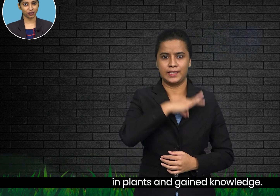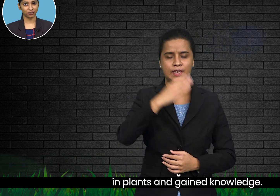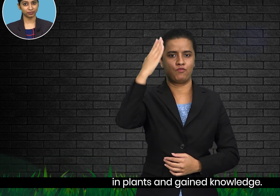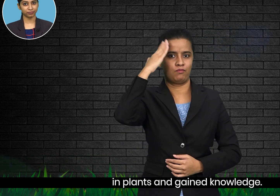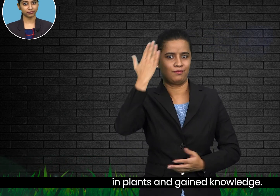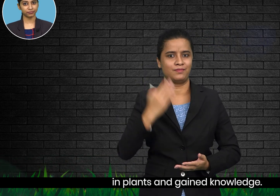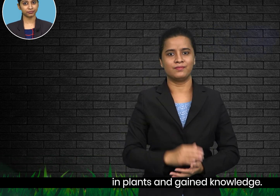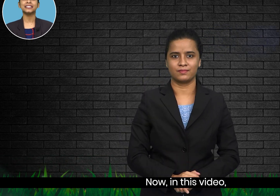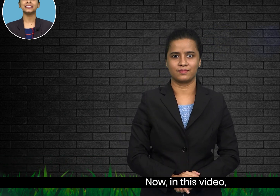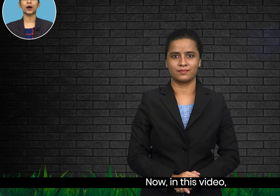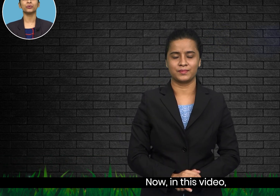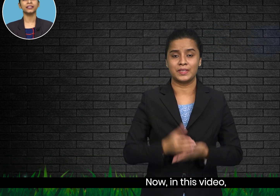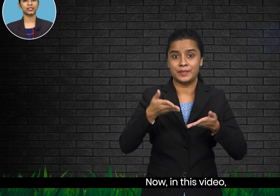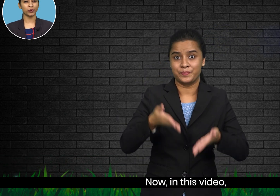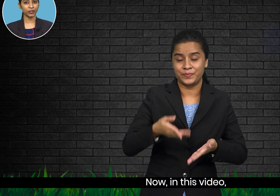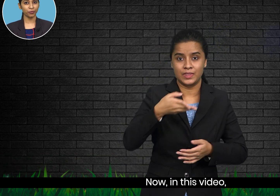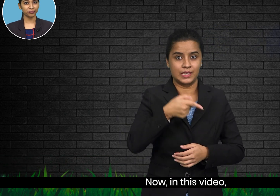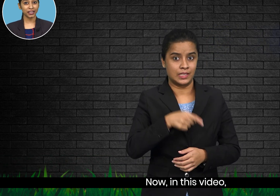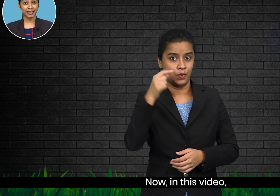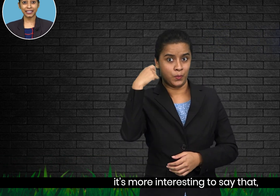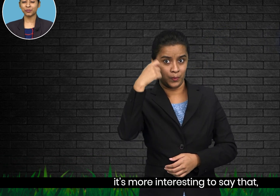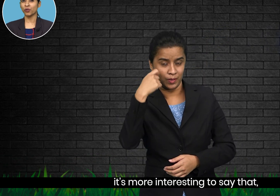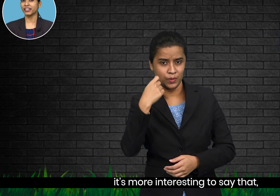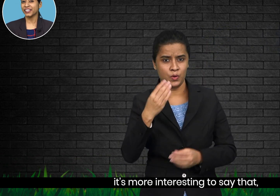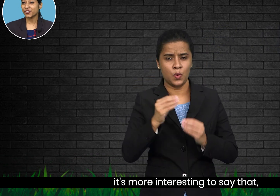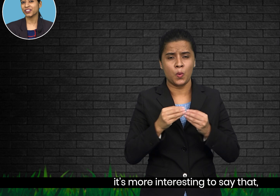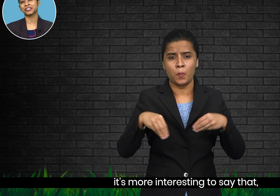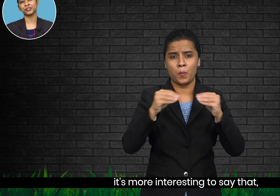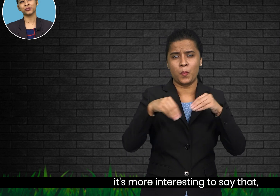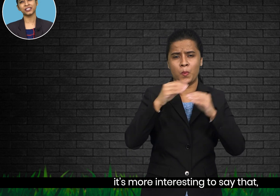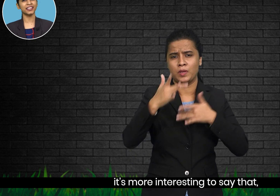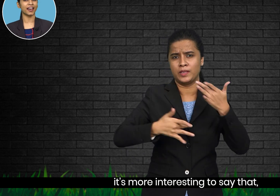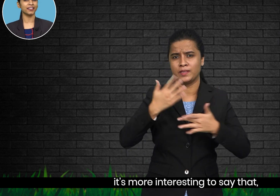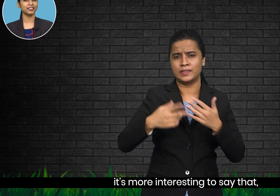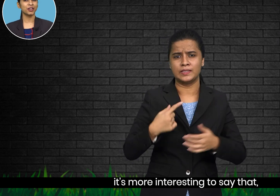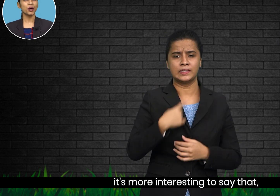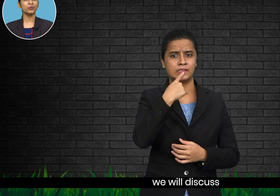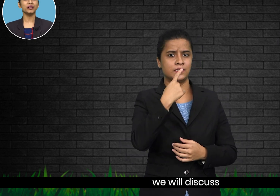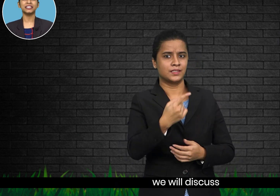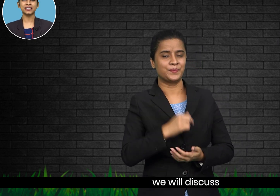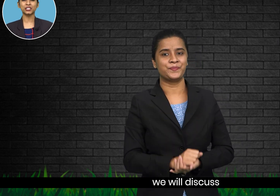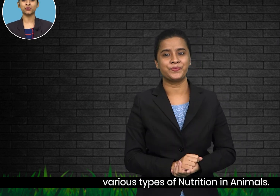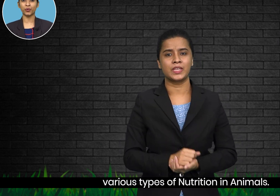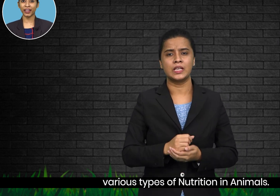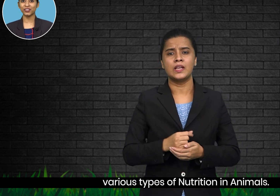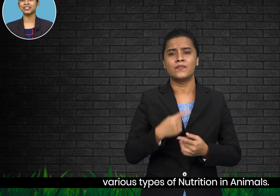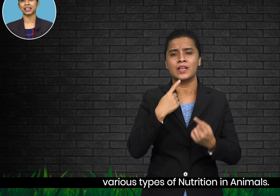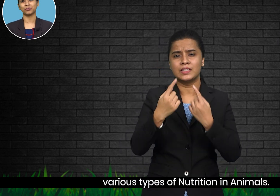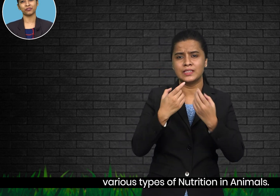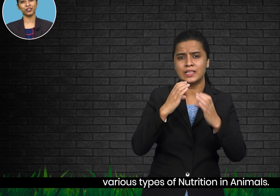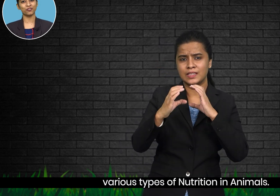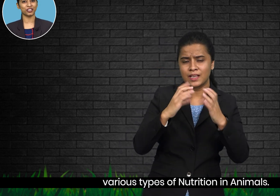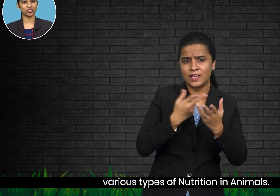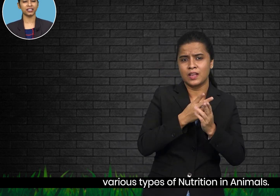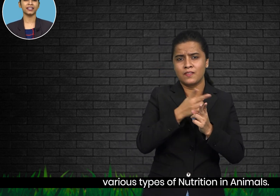knowledge. Now, in this video, it's more interesting to say that we will discuss various